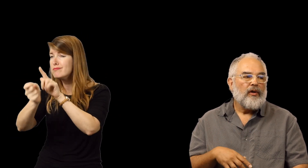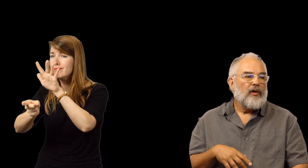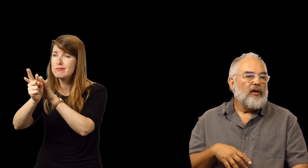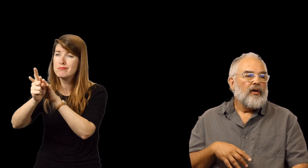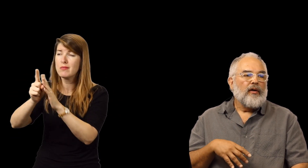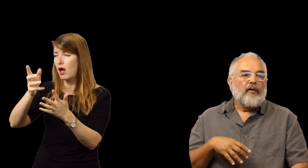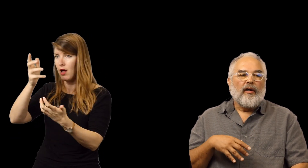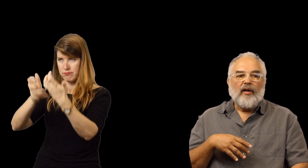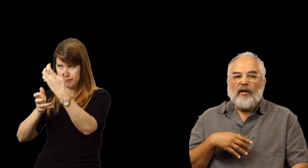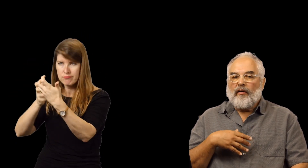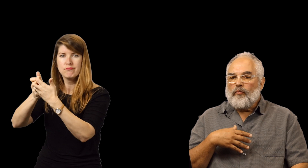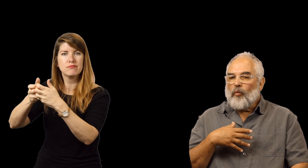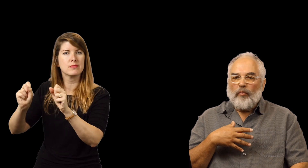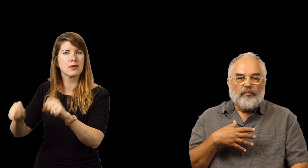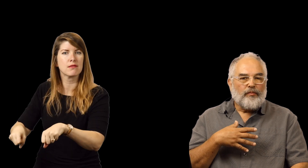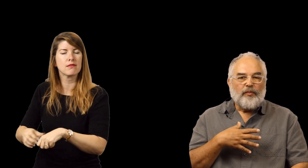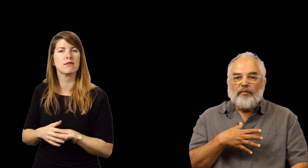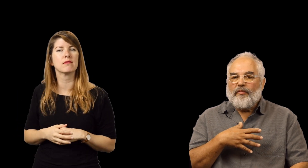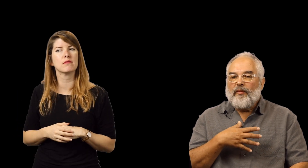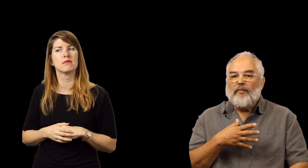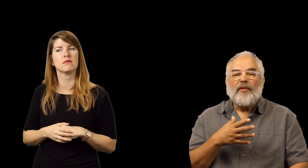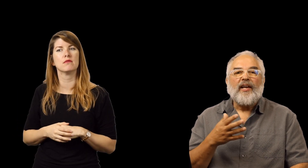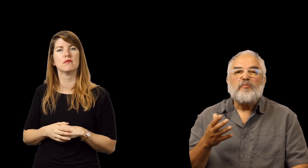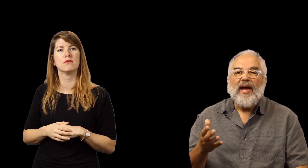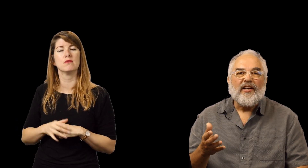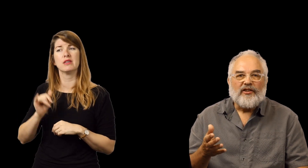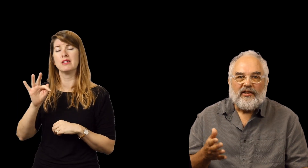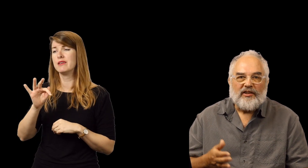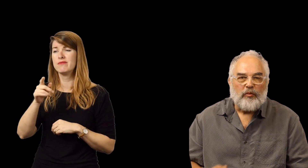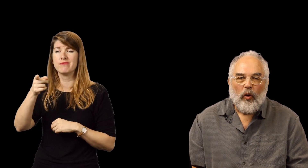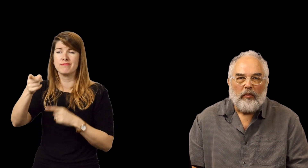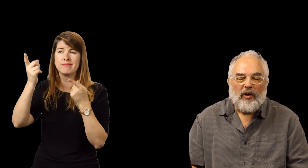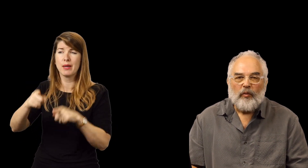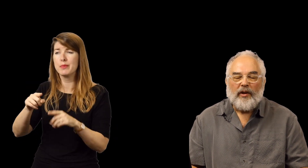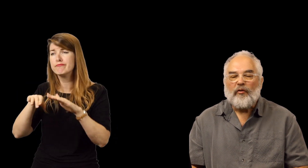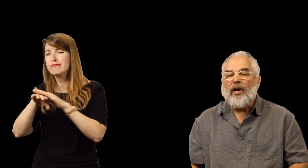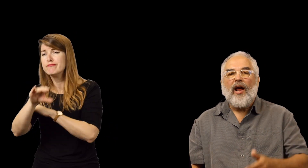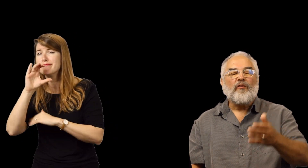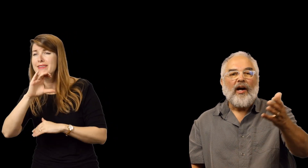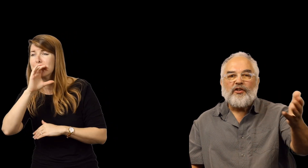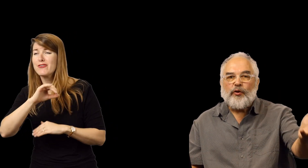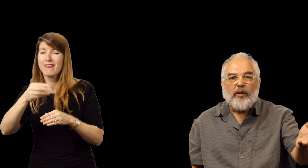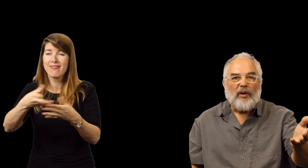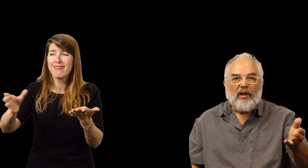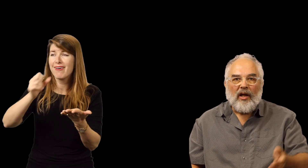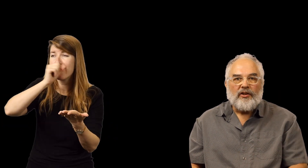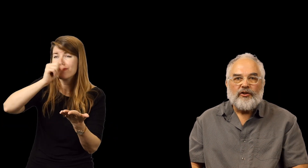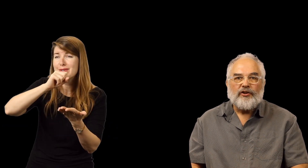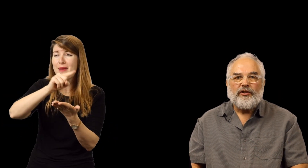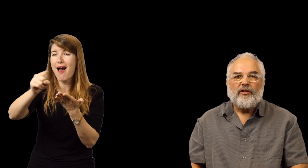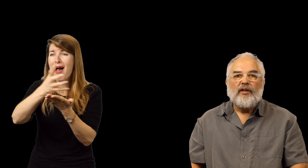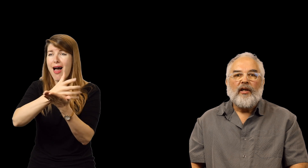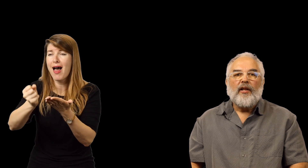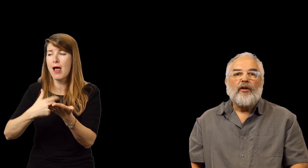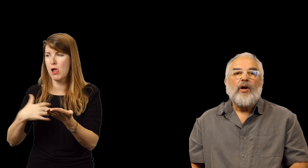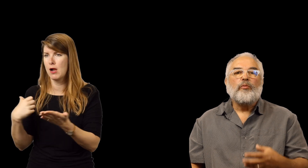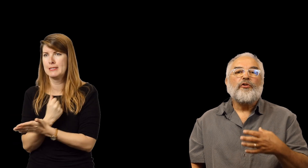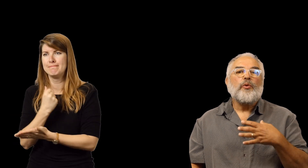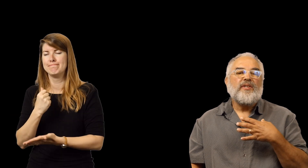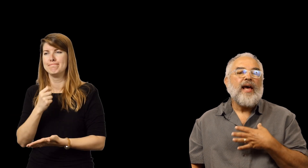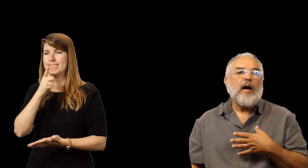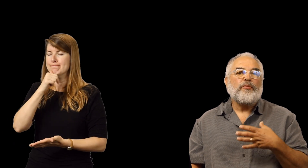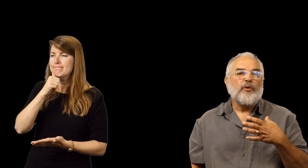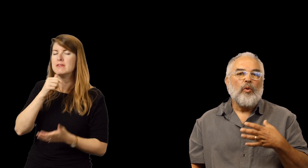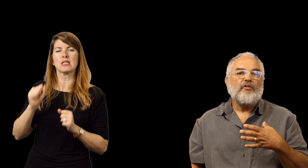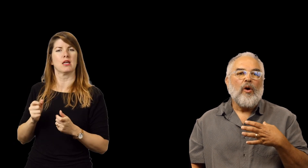world. They can manage the disappointment when they run out of ice cream at lunch. They're able